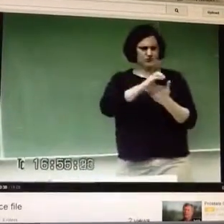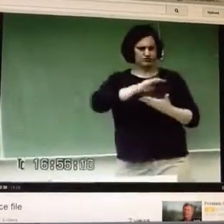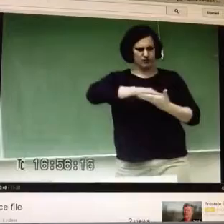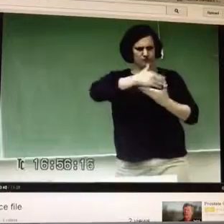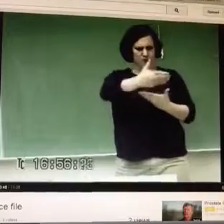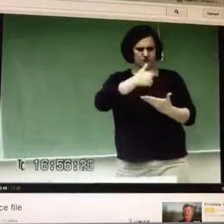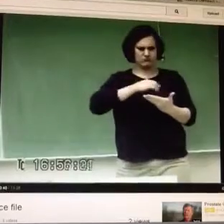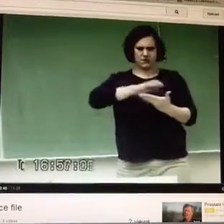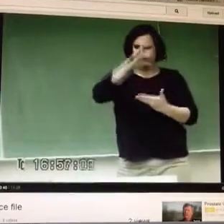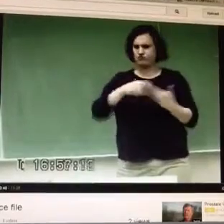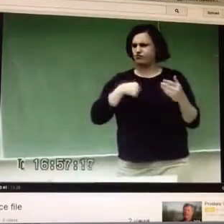right now?"